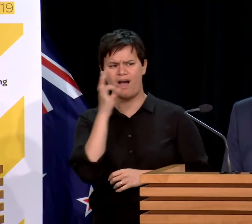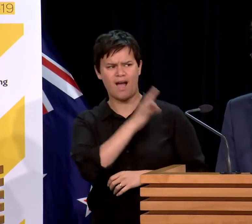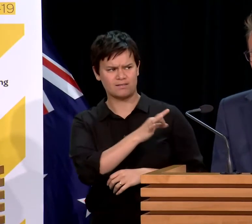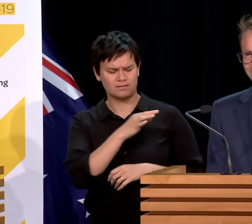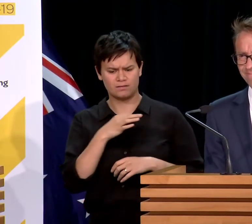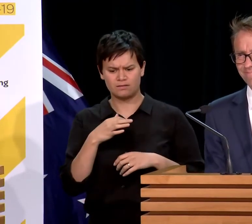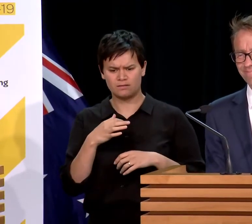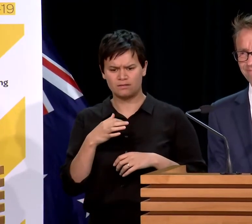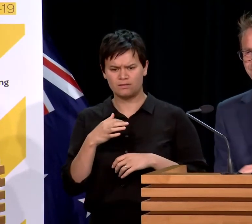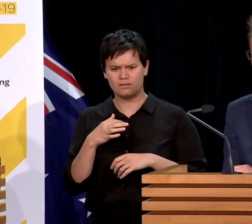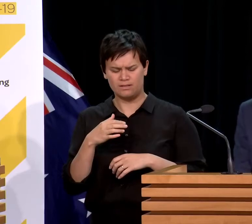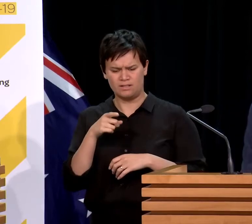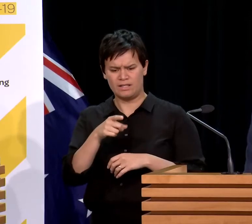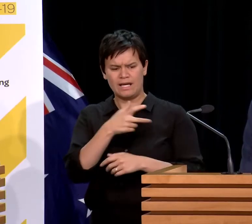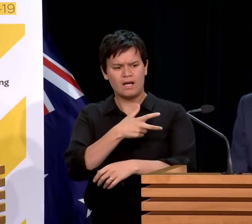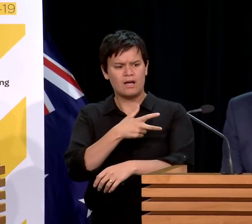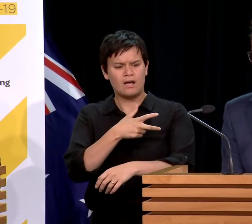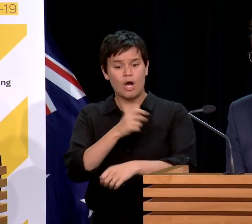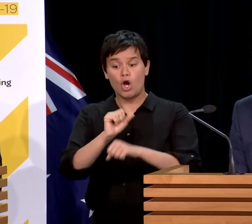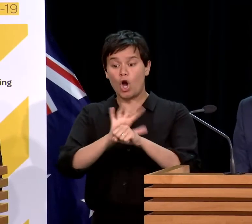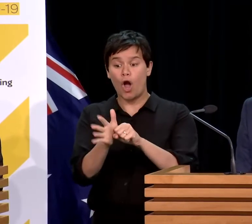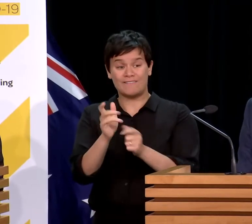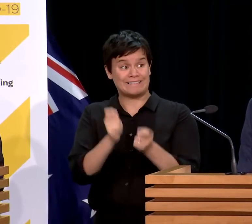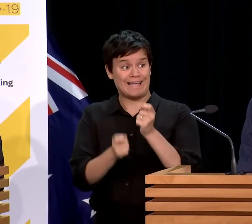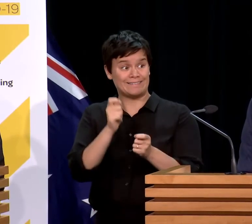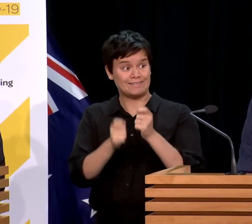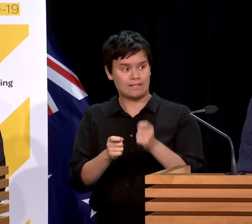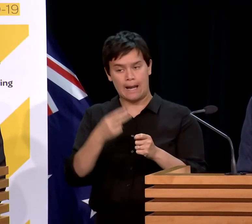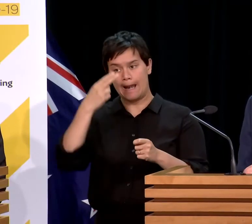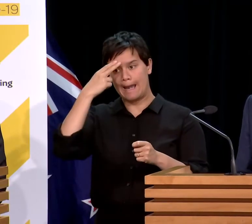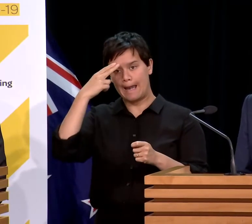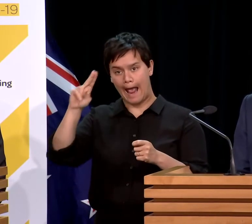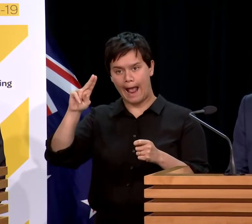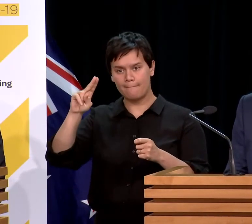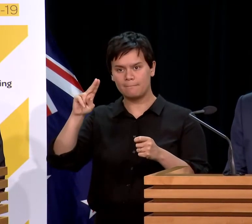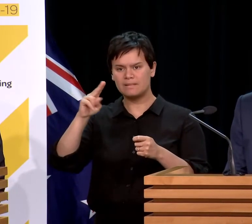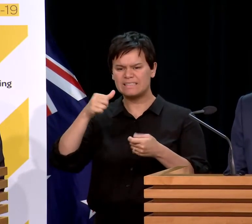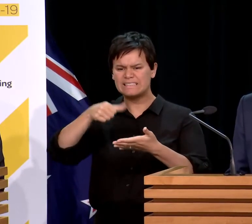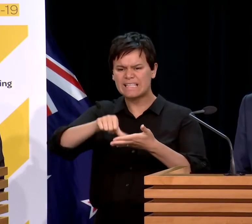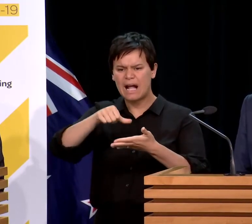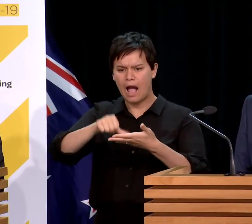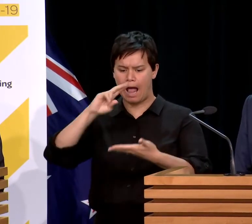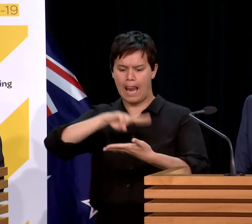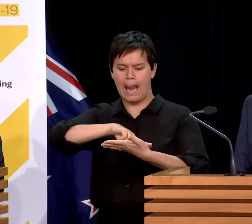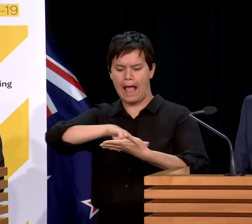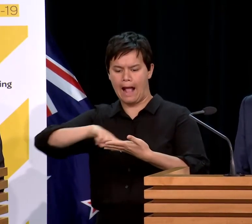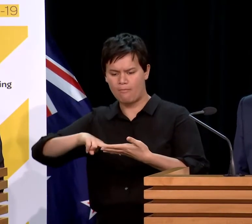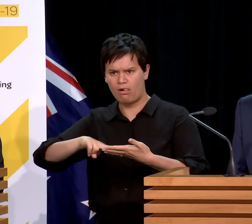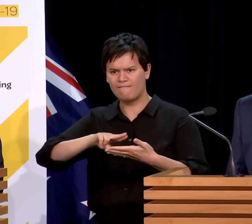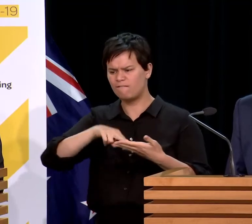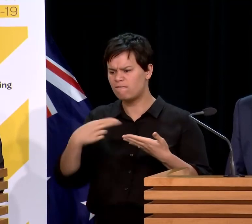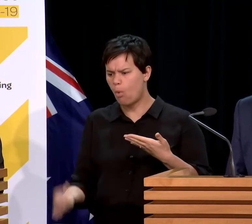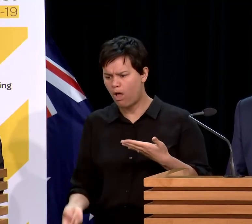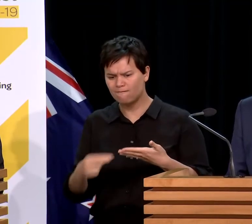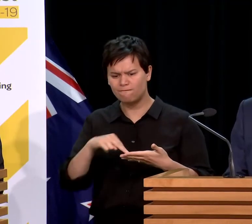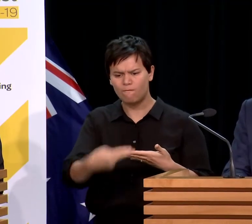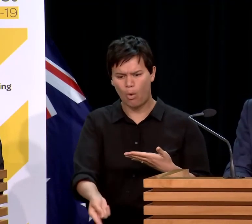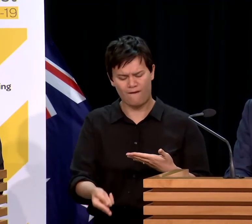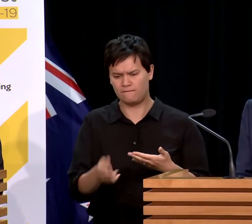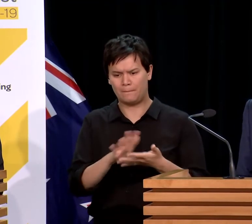How widespread was that in Northland, and have you been able to get any more information about that since this morning? No, I haven't, and